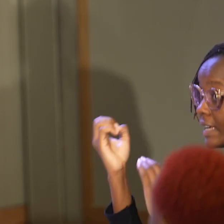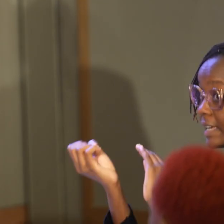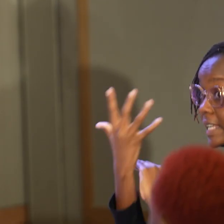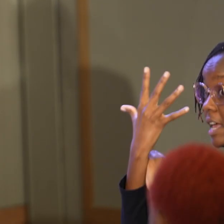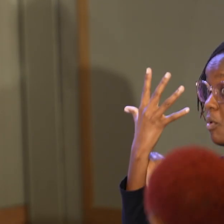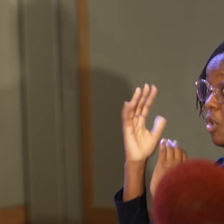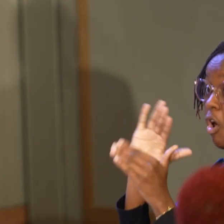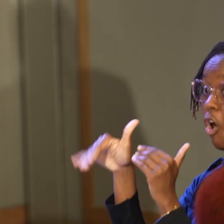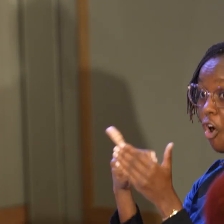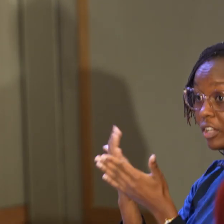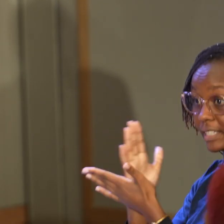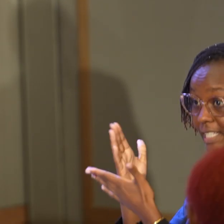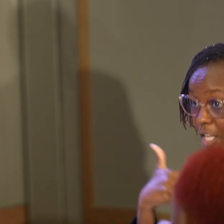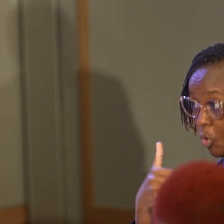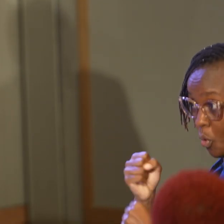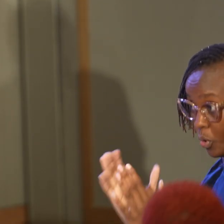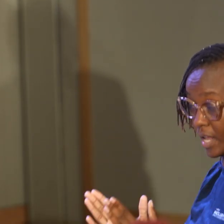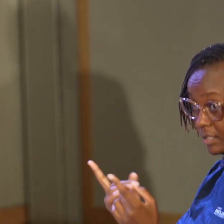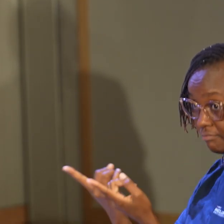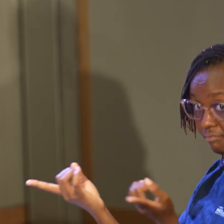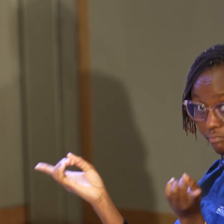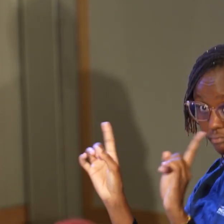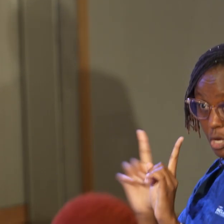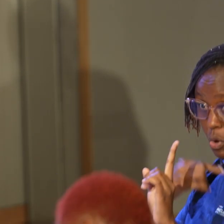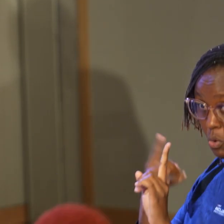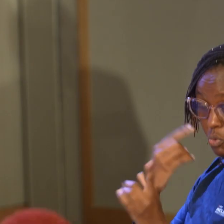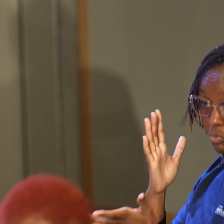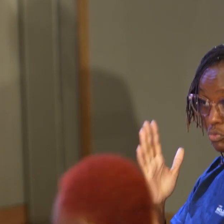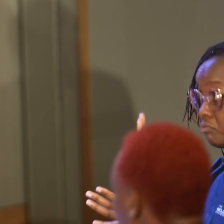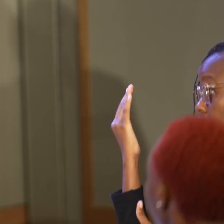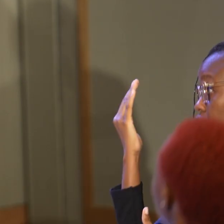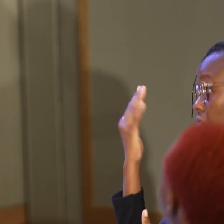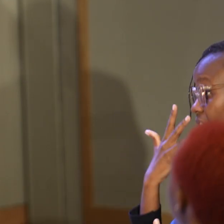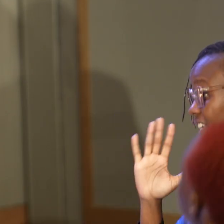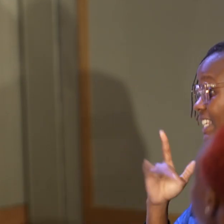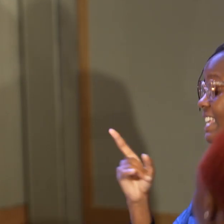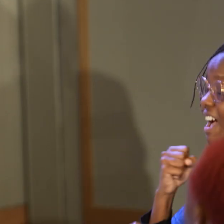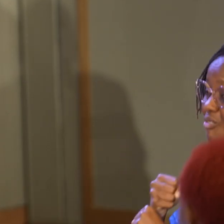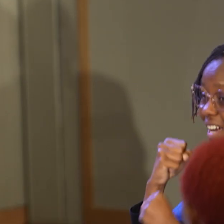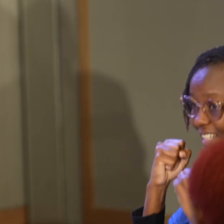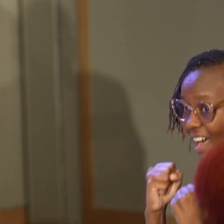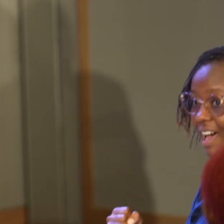all the stakeholders who have held out steadily to ensure that